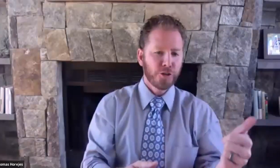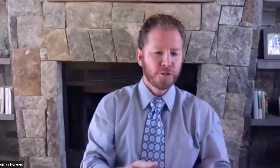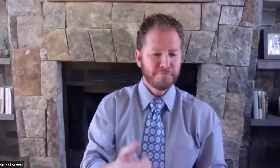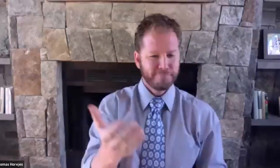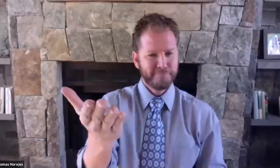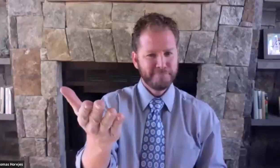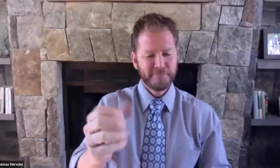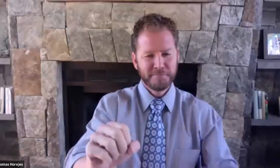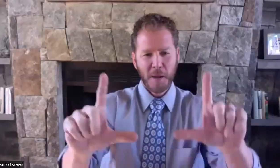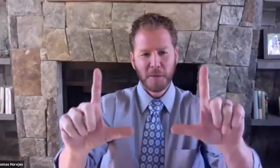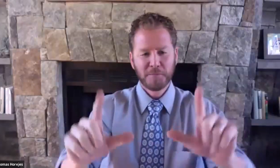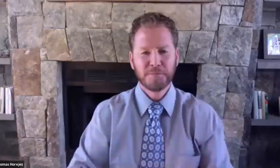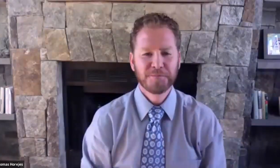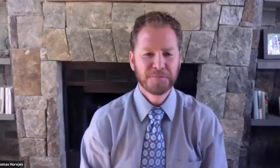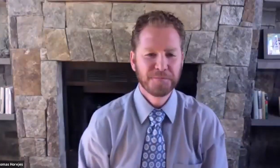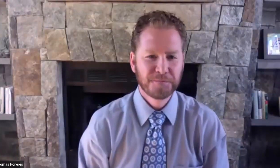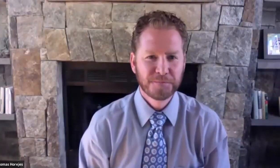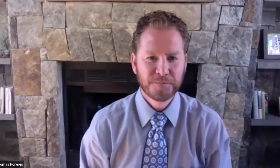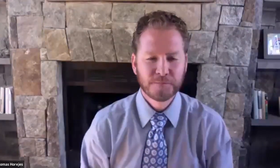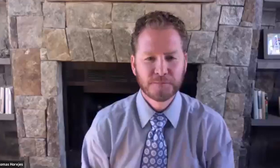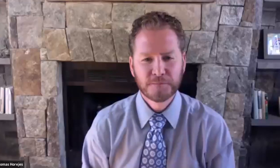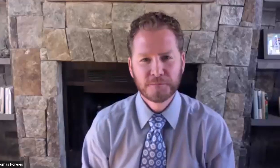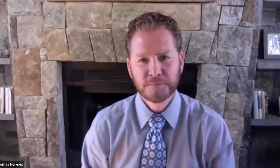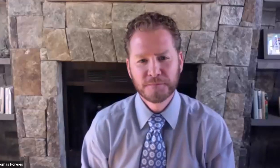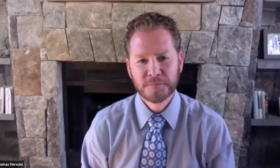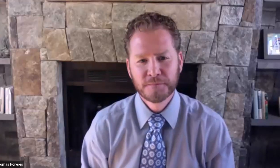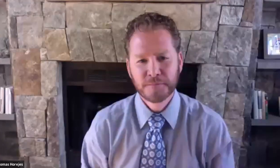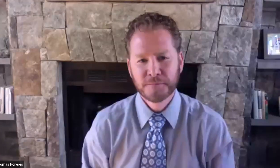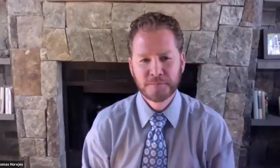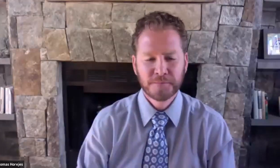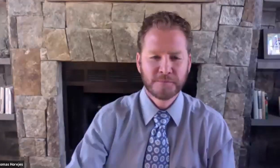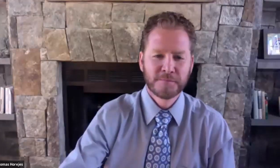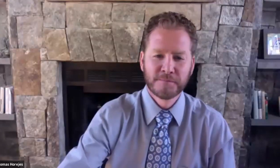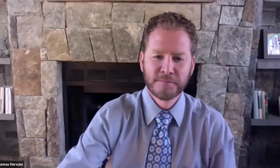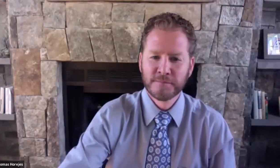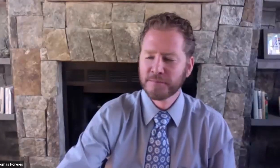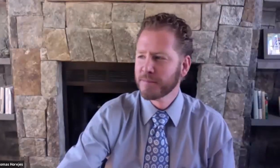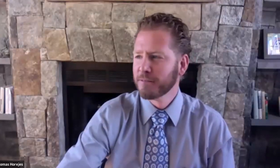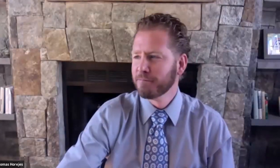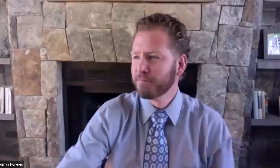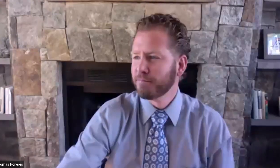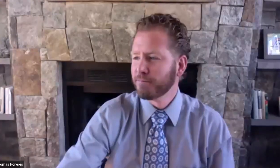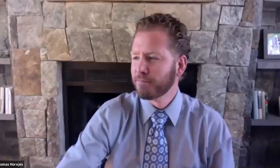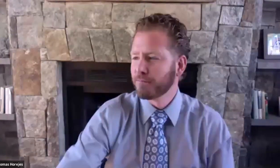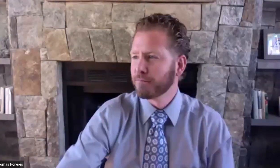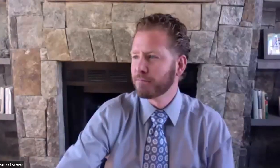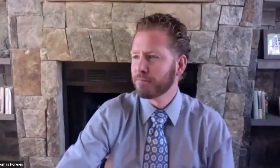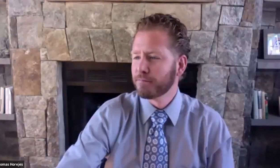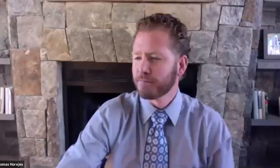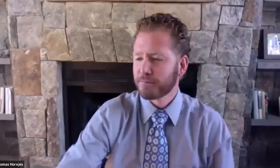You haven't used any of those. You're learning the options or other. So please do answer.